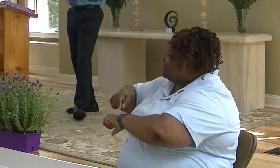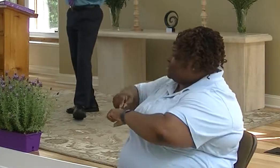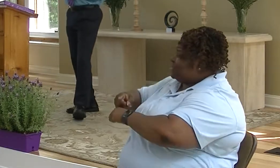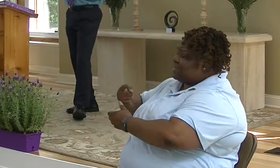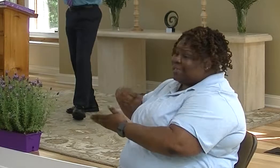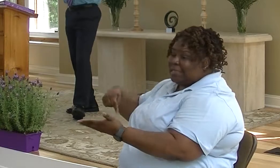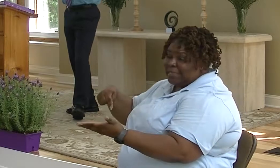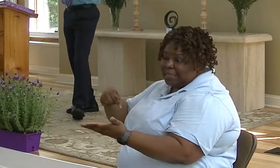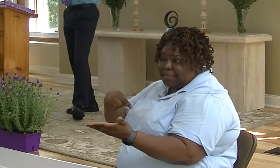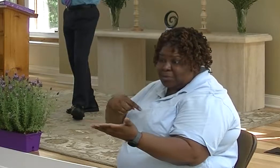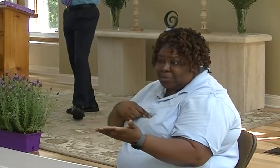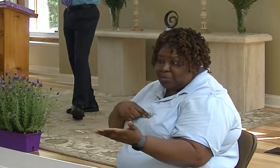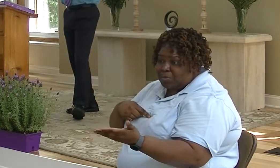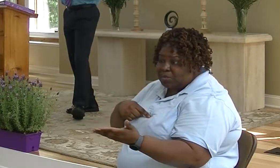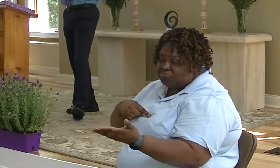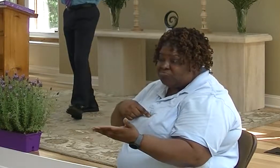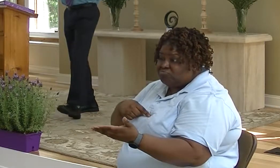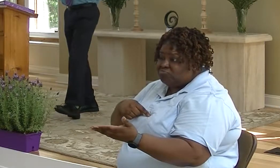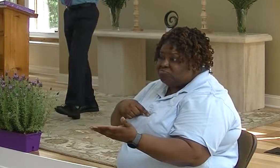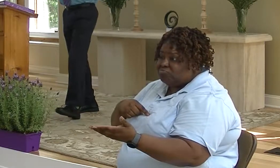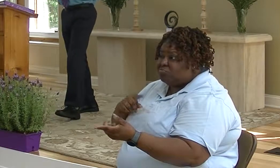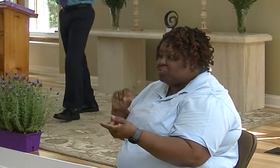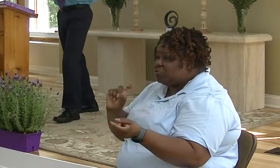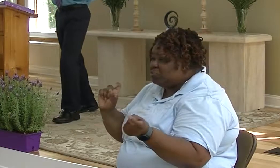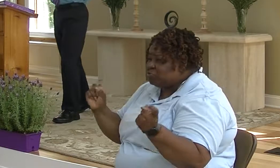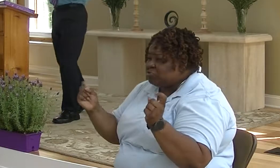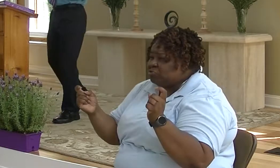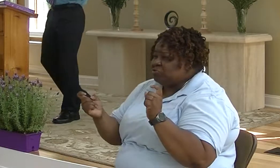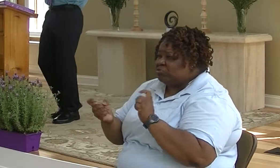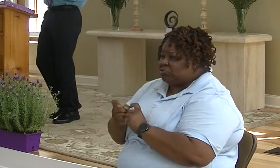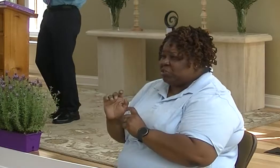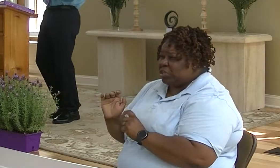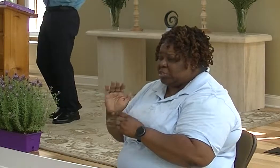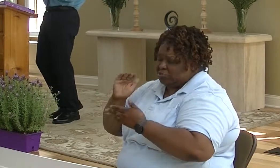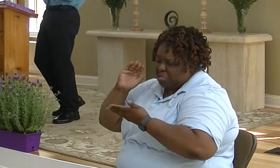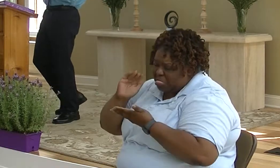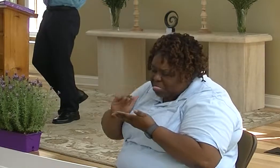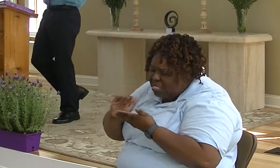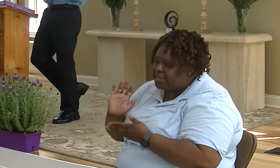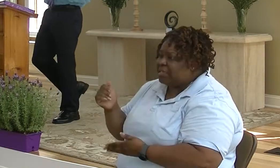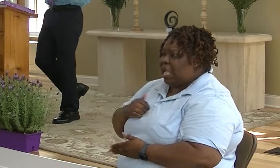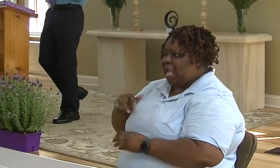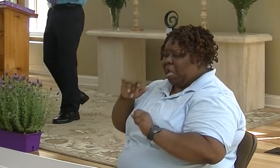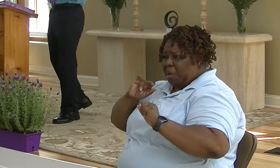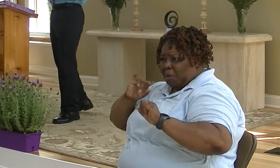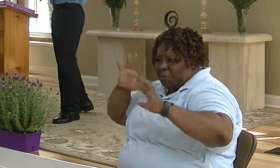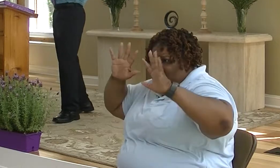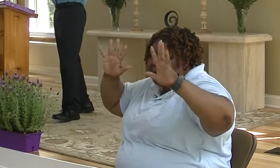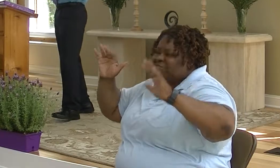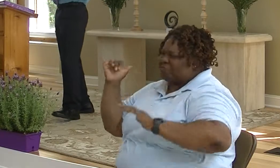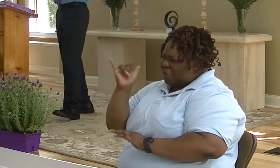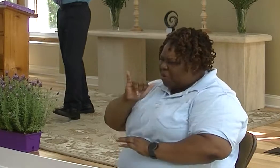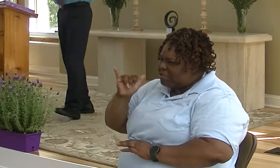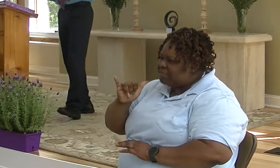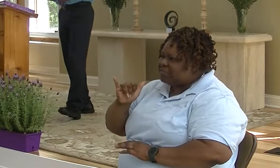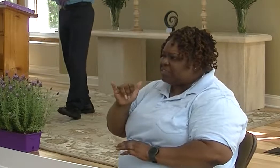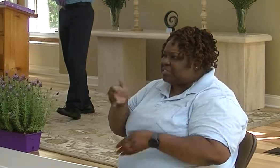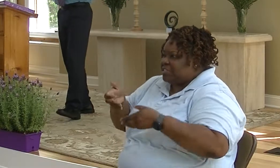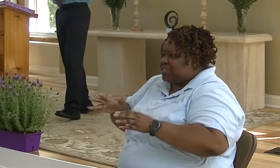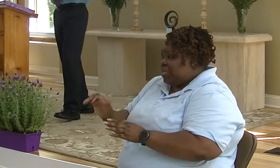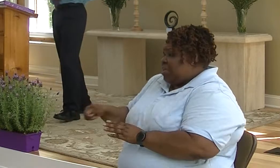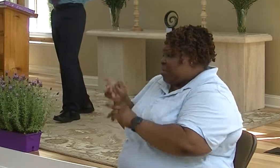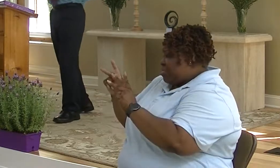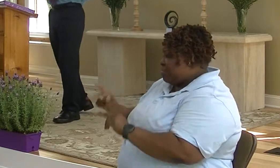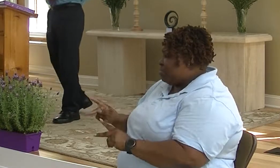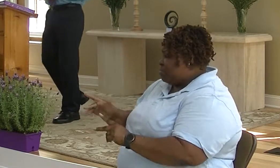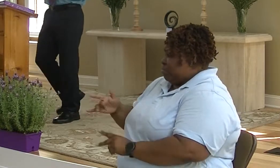we turn our magnificence down to make mom or dad, our brothers or sisters, our cousins, our employers, our friends, our neighbors